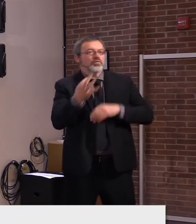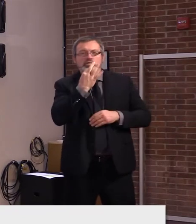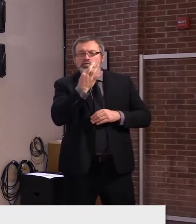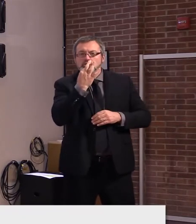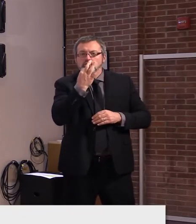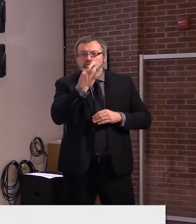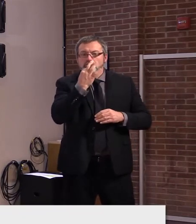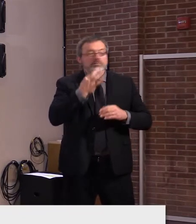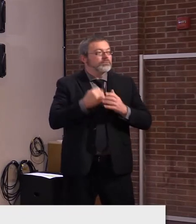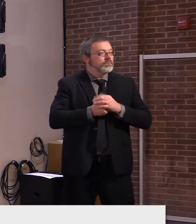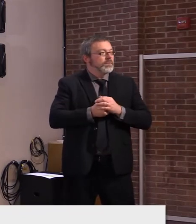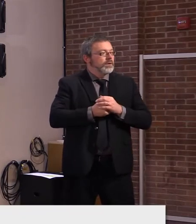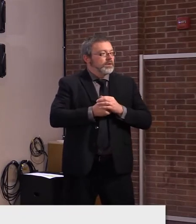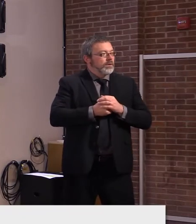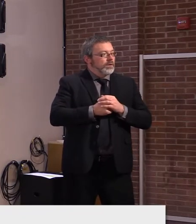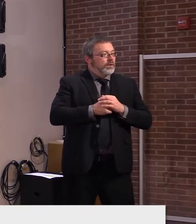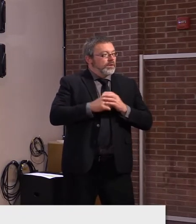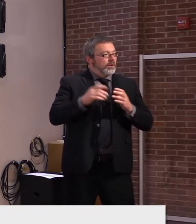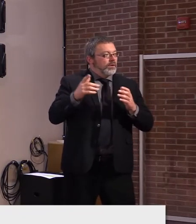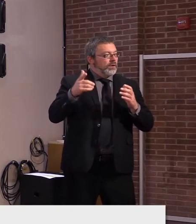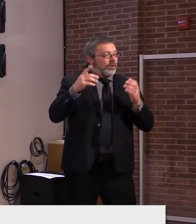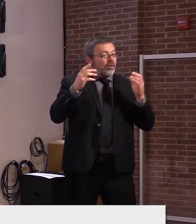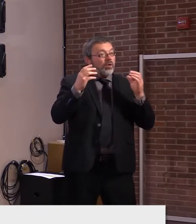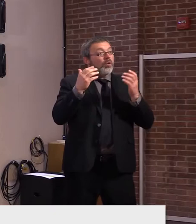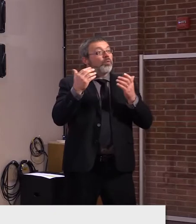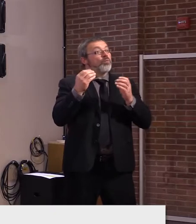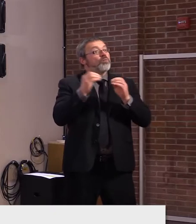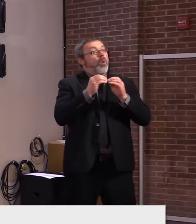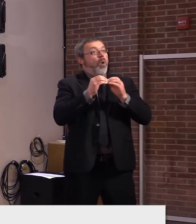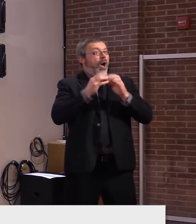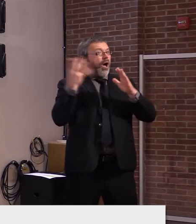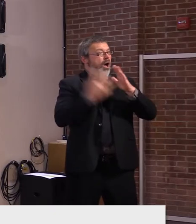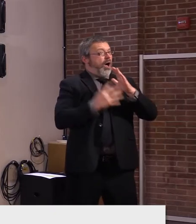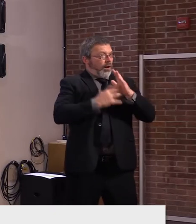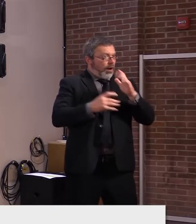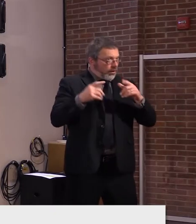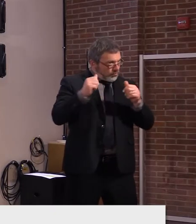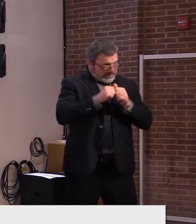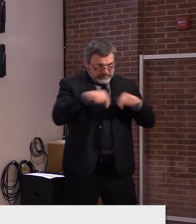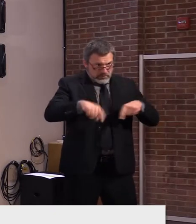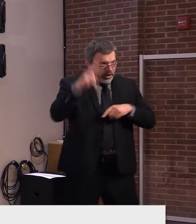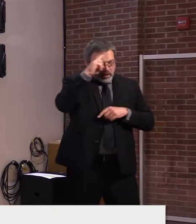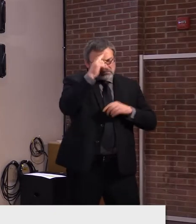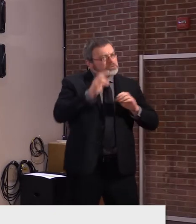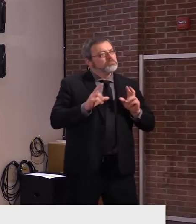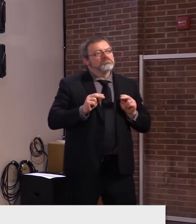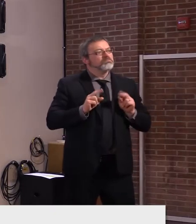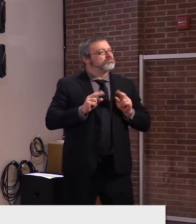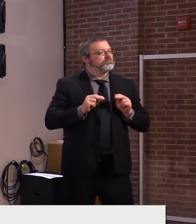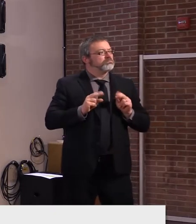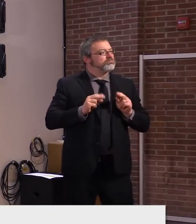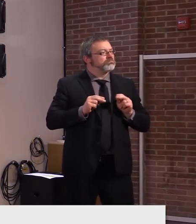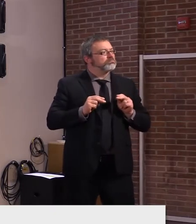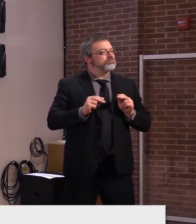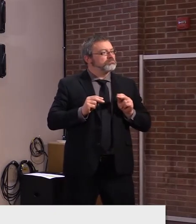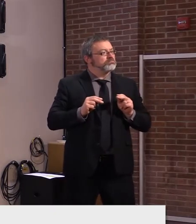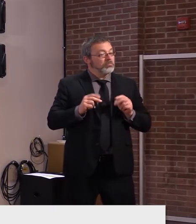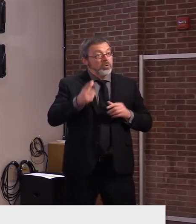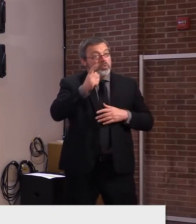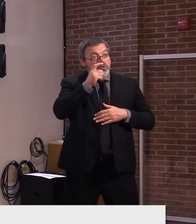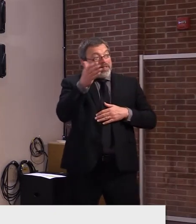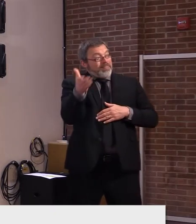is the number of people currently in the hospital, so we'll take a little bit more time till we start to see some improvement in those numbers. In the